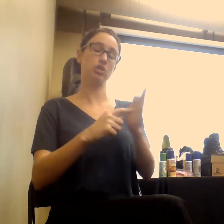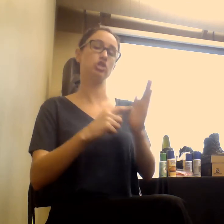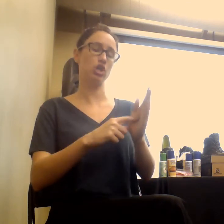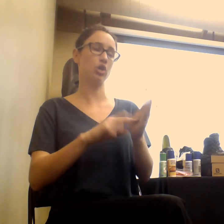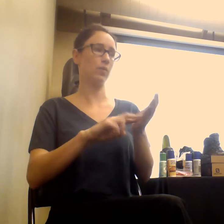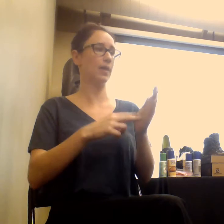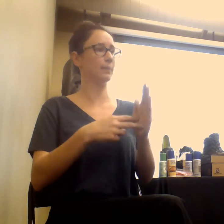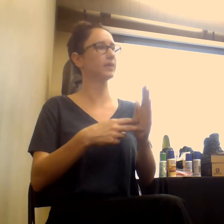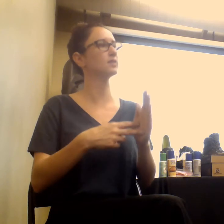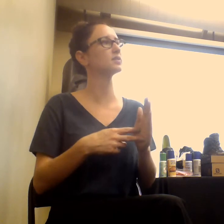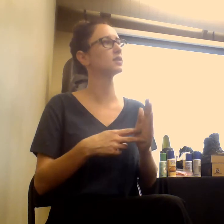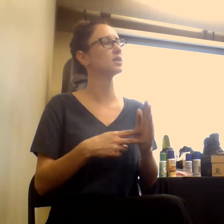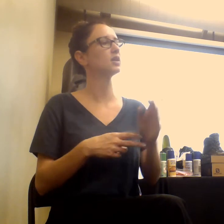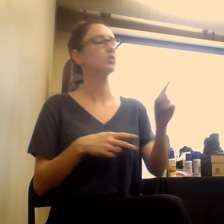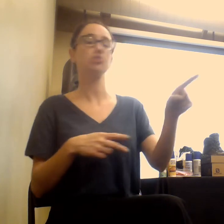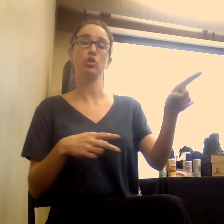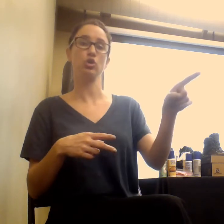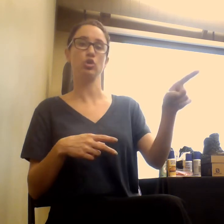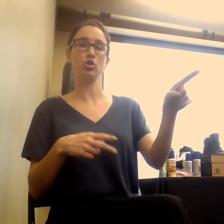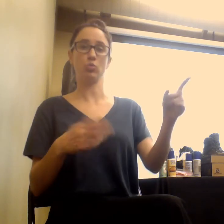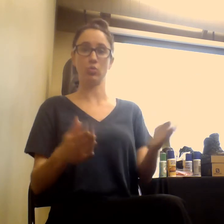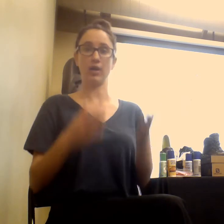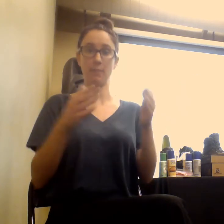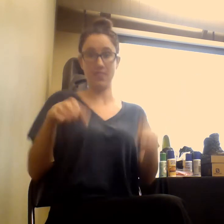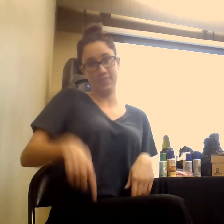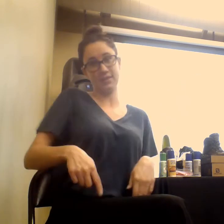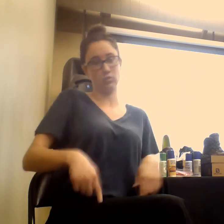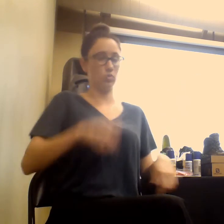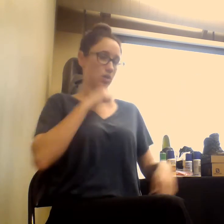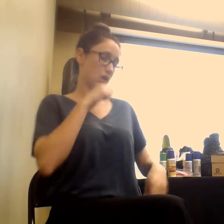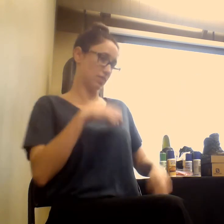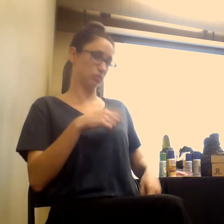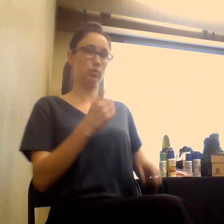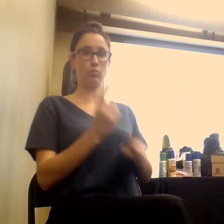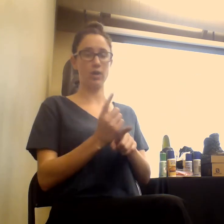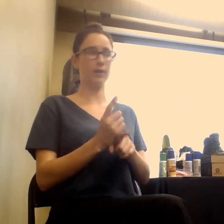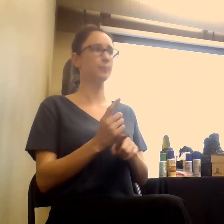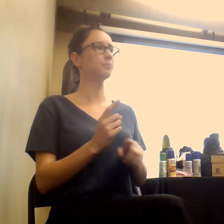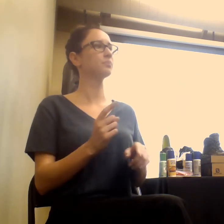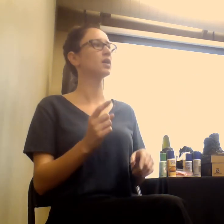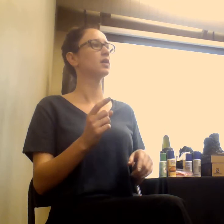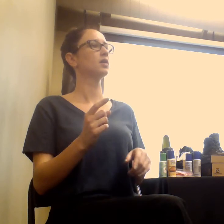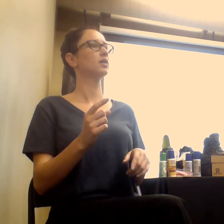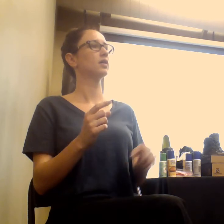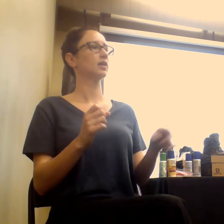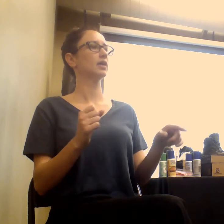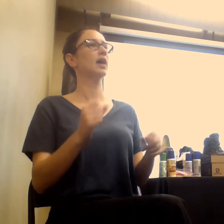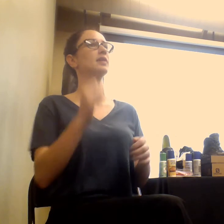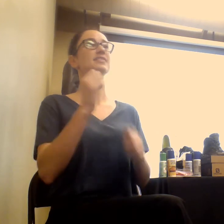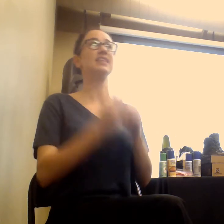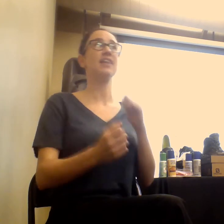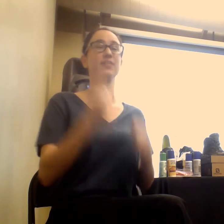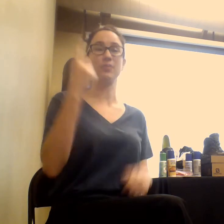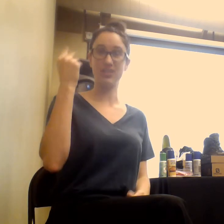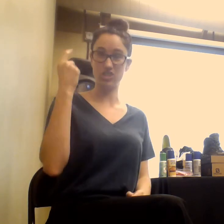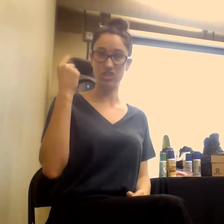you recommend for me. okay, so go ahead and undo this one. Is everybody getting this?